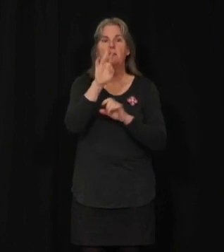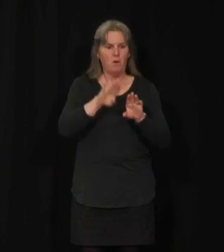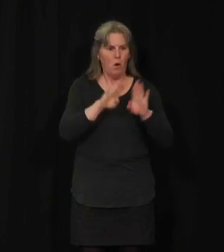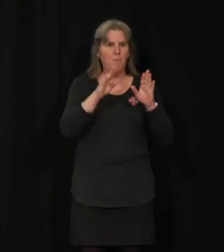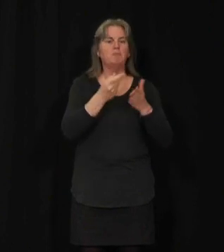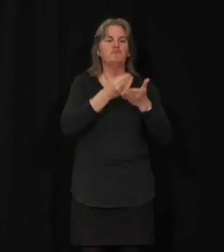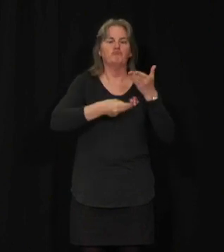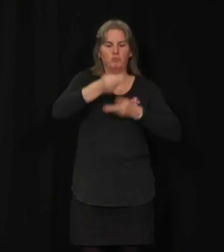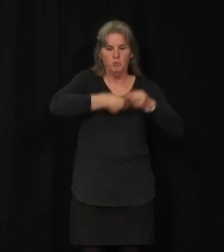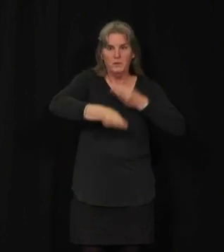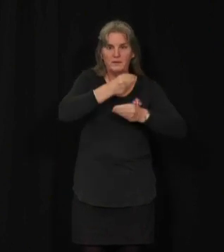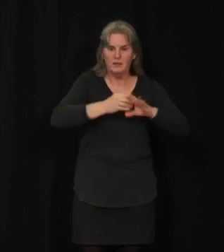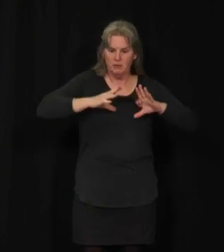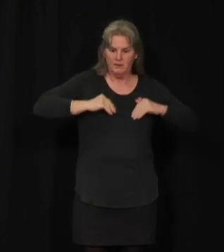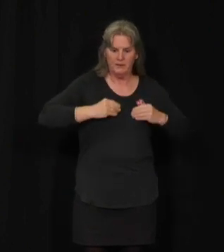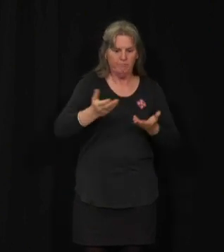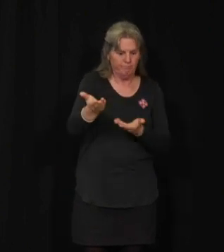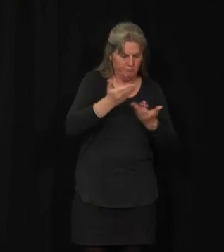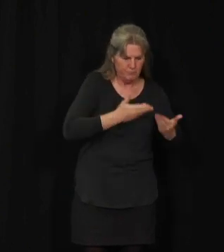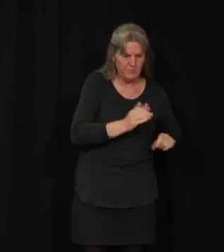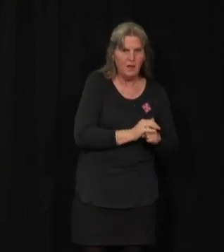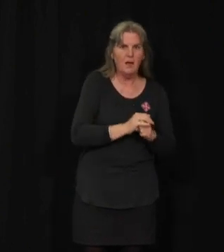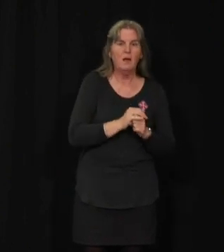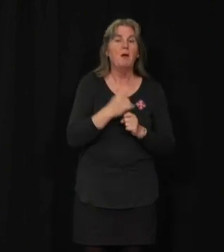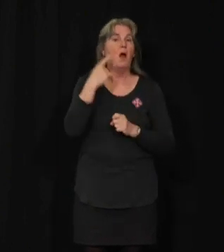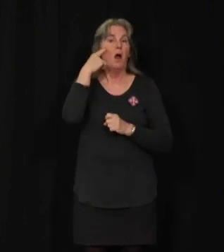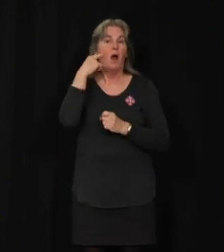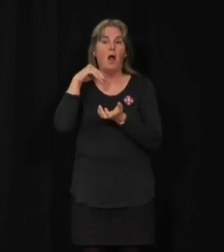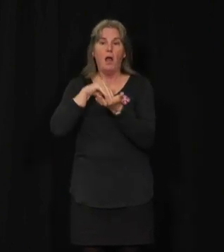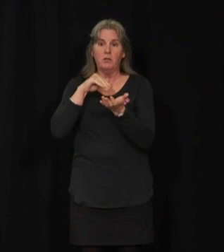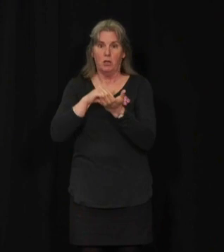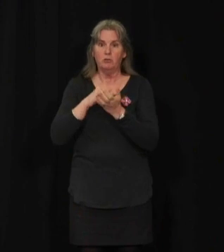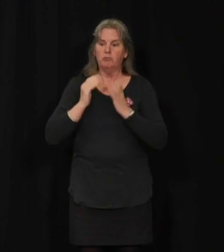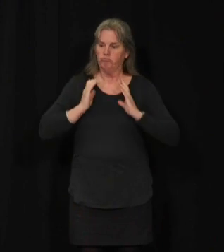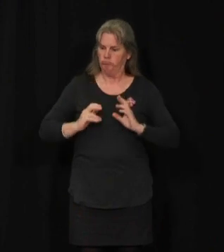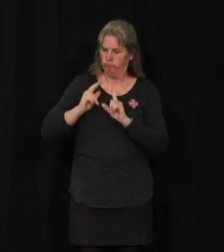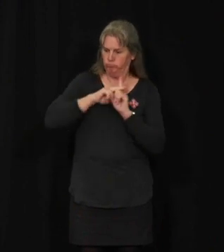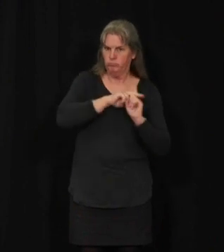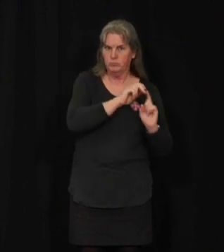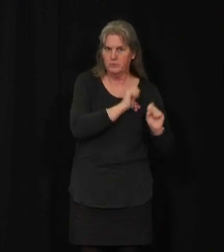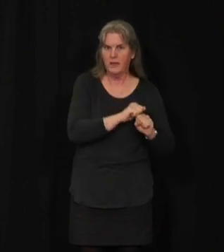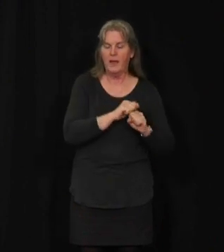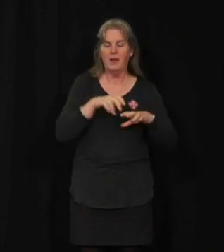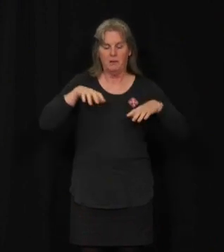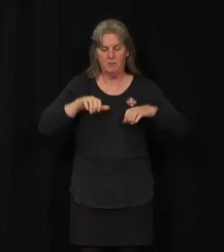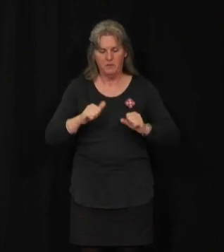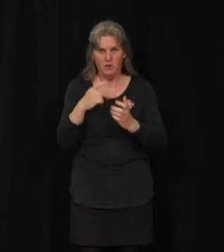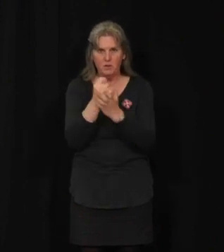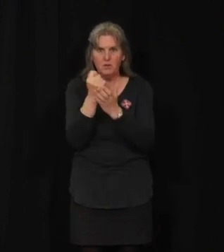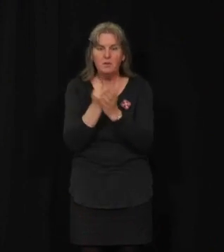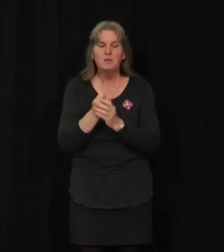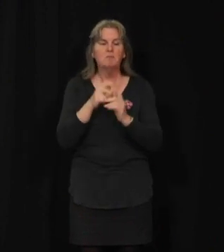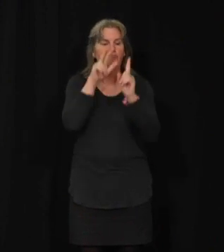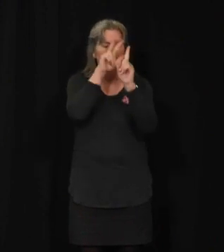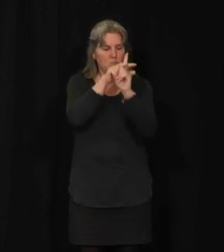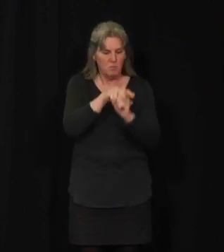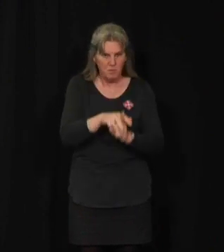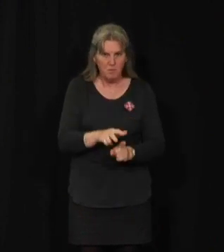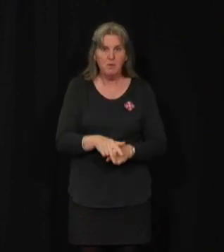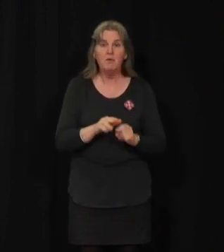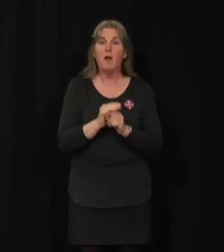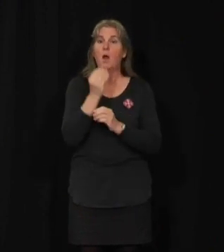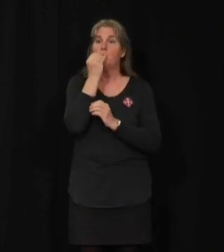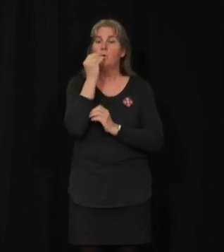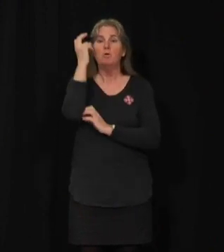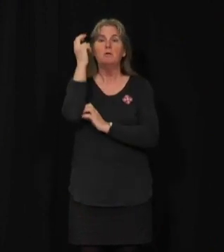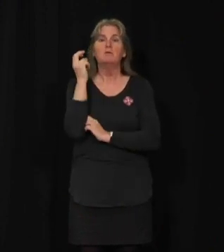taking recycling. Optometrists are getting ready to take clients. Massage therapists are booking appointments. And food trucks